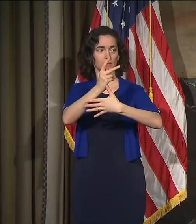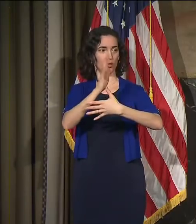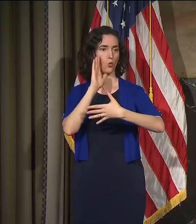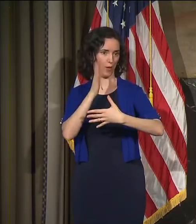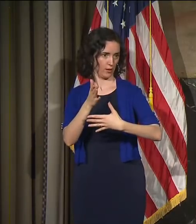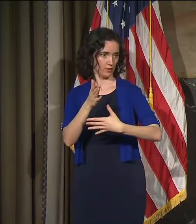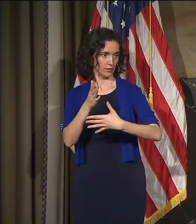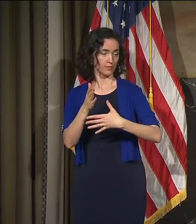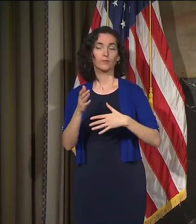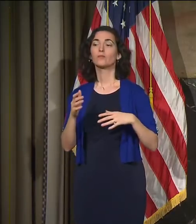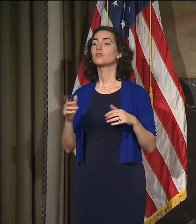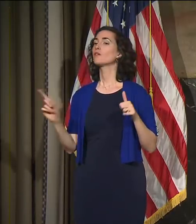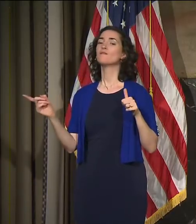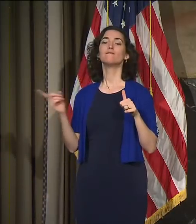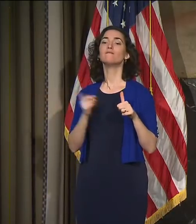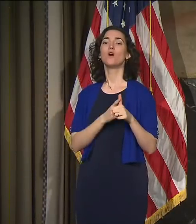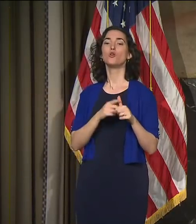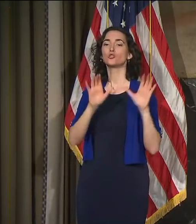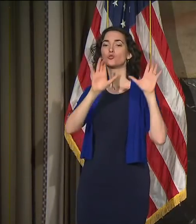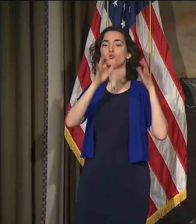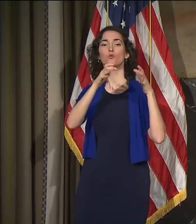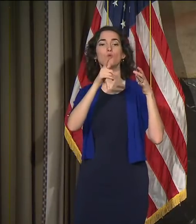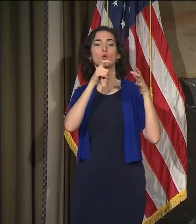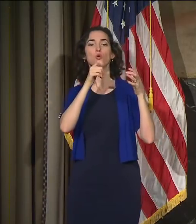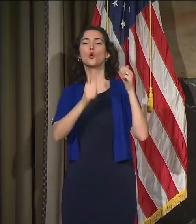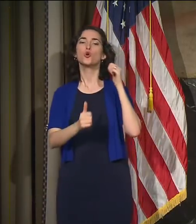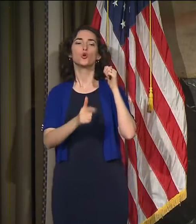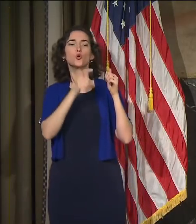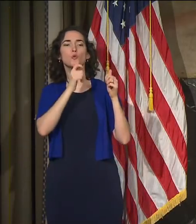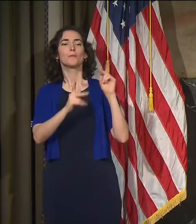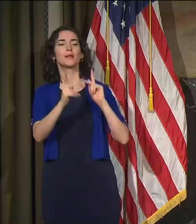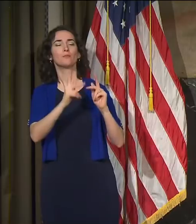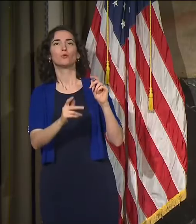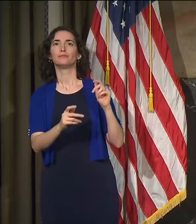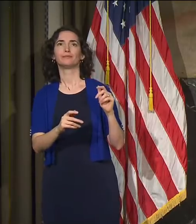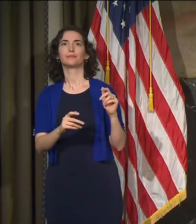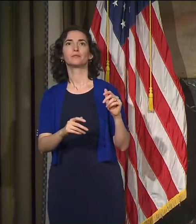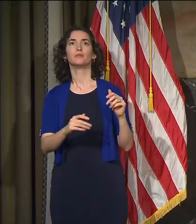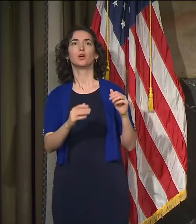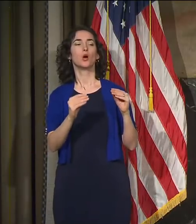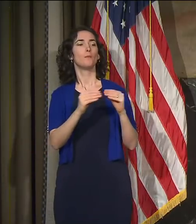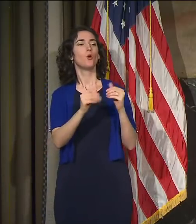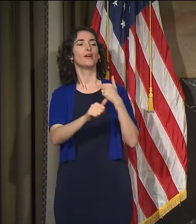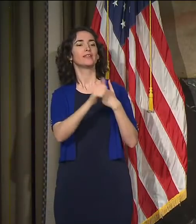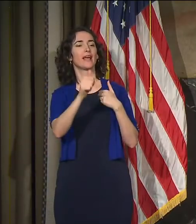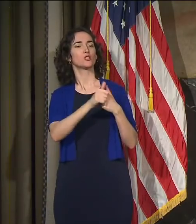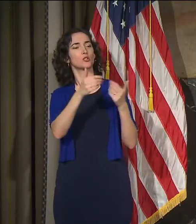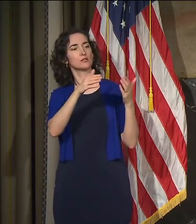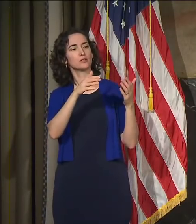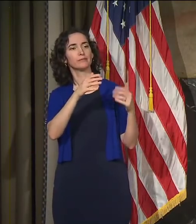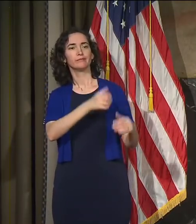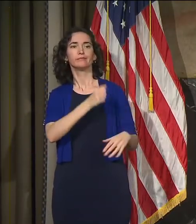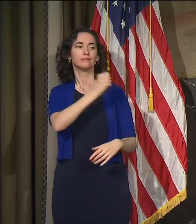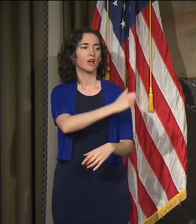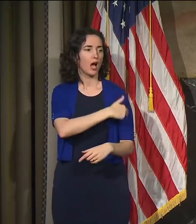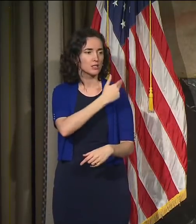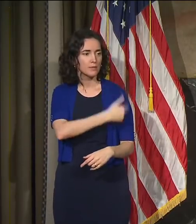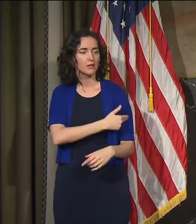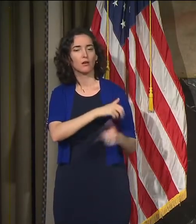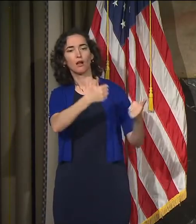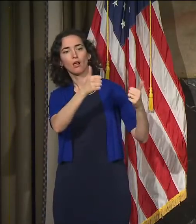those individuals who are most likely to have a poor outcome, requiring hospitalization